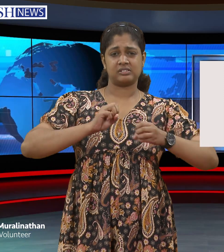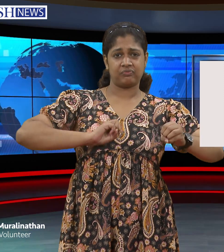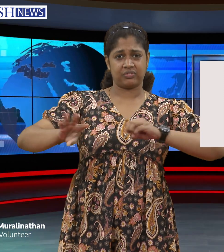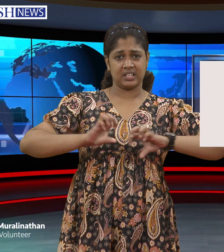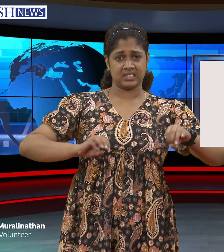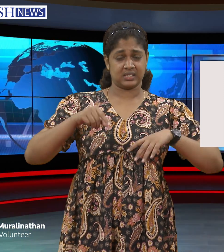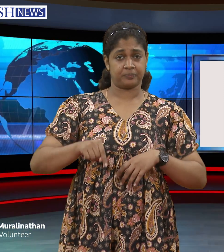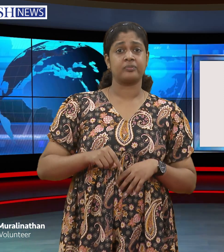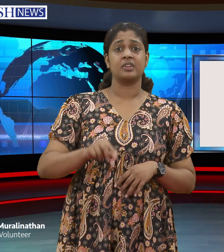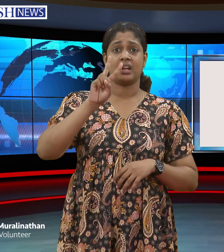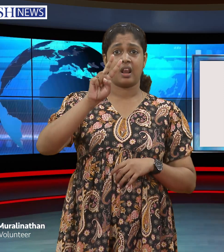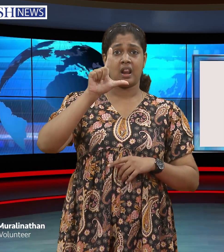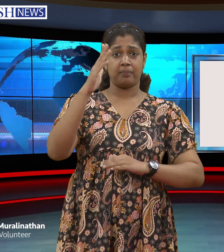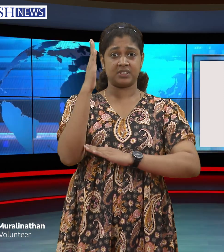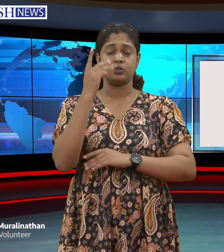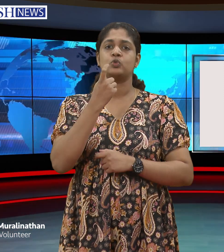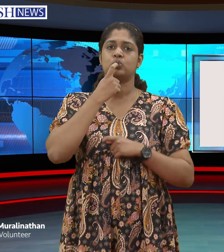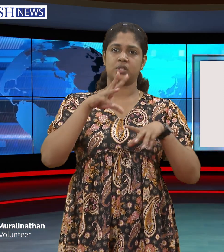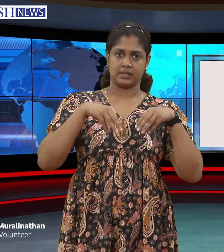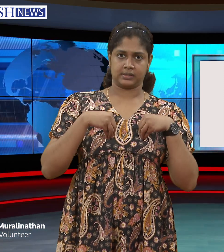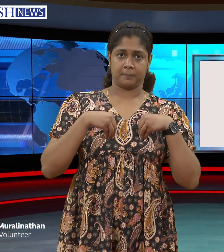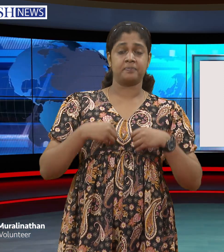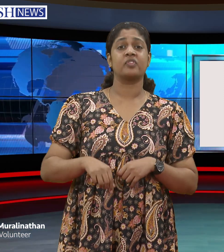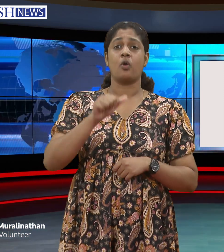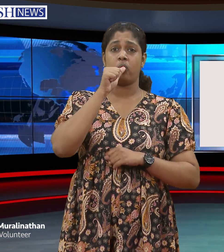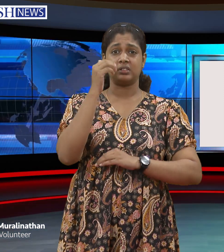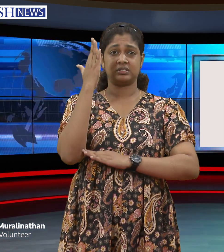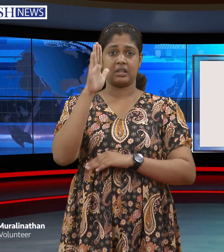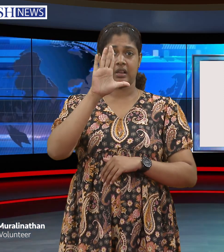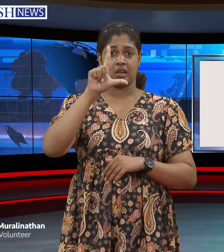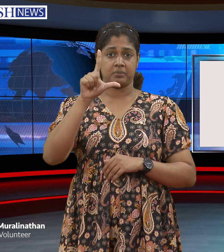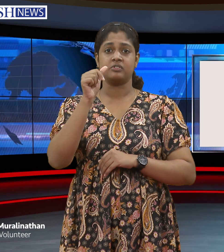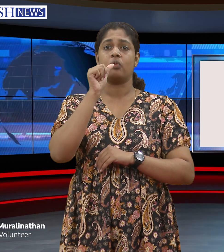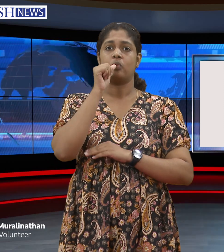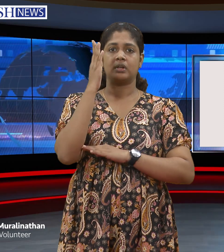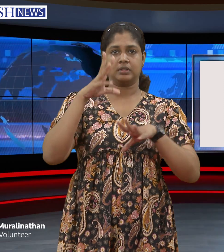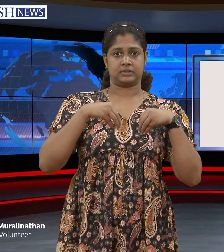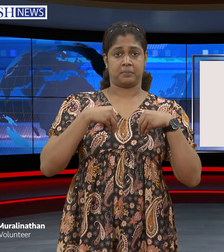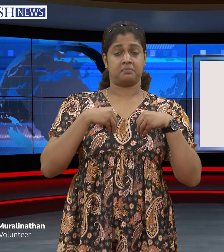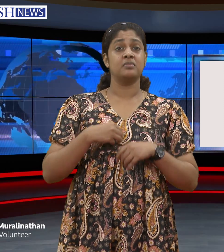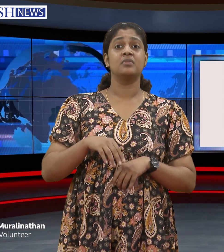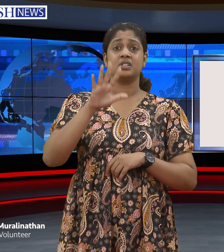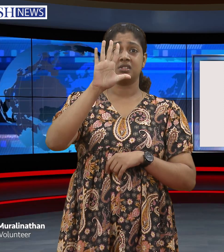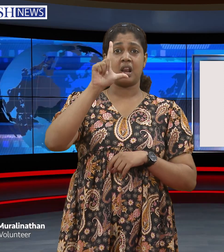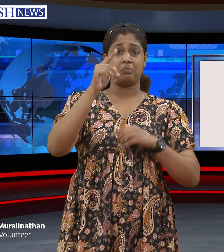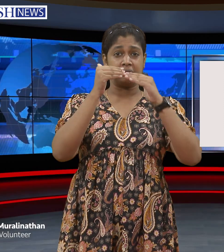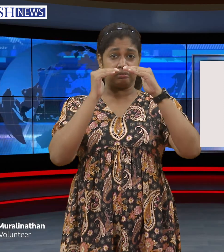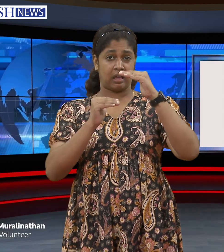state, the Kerala High Court on June 17 issued an order banning the use of single-use plastic items in hilly areas